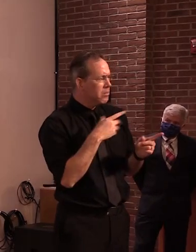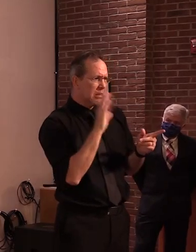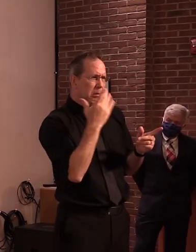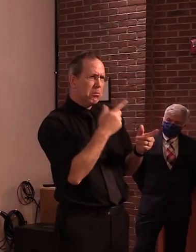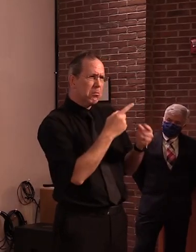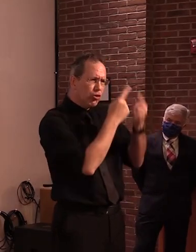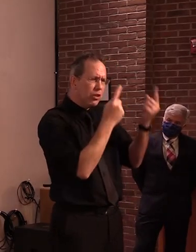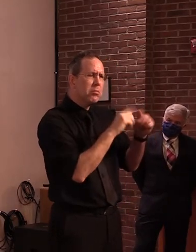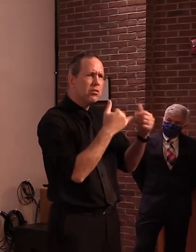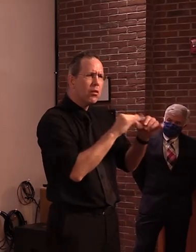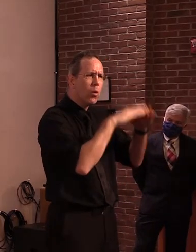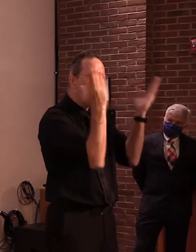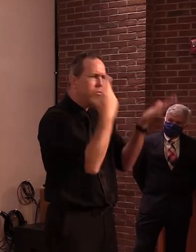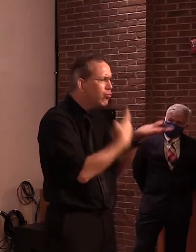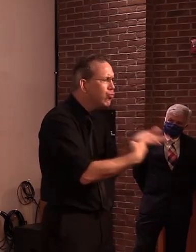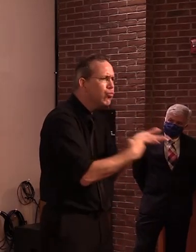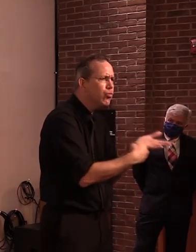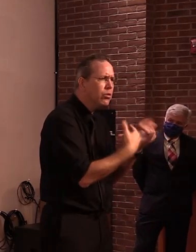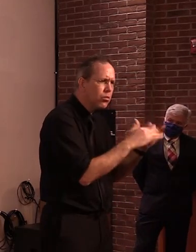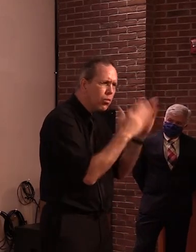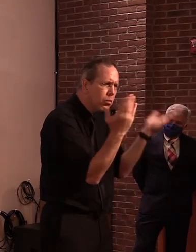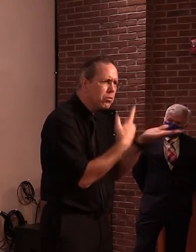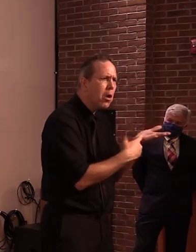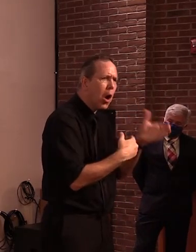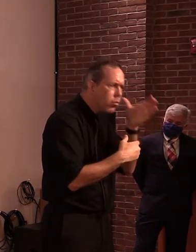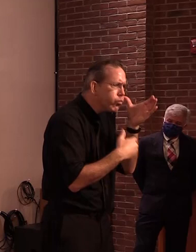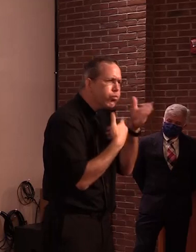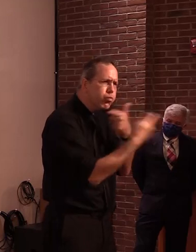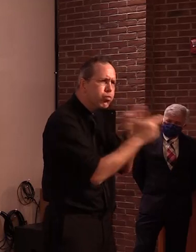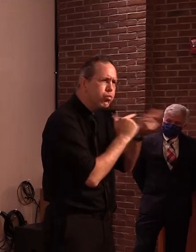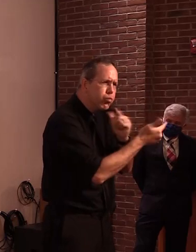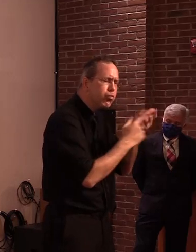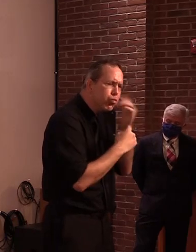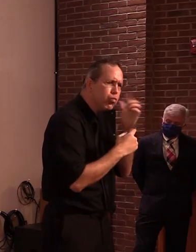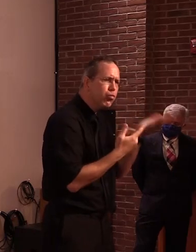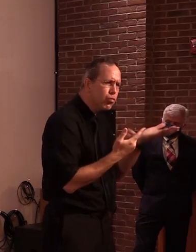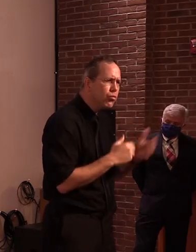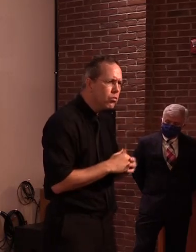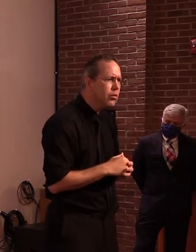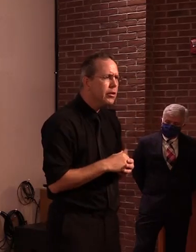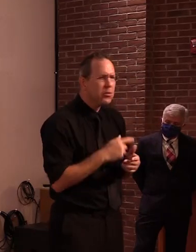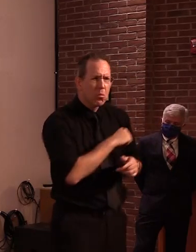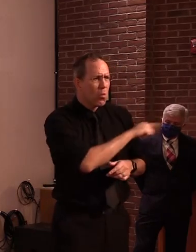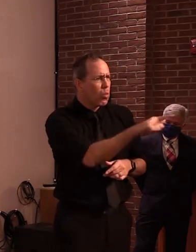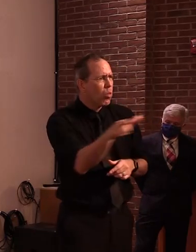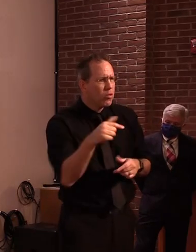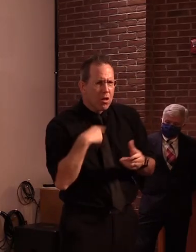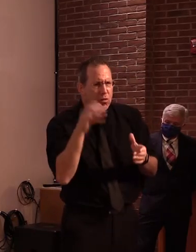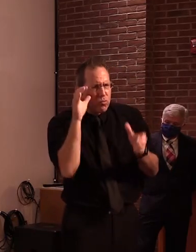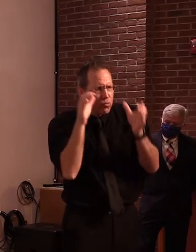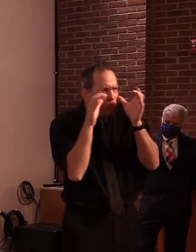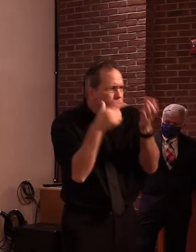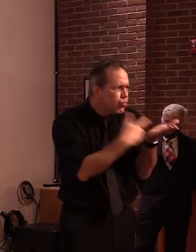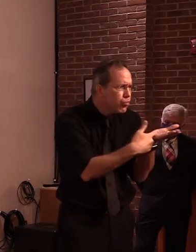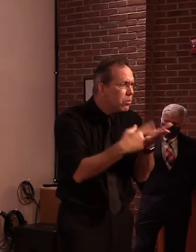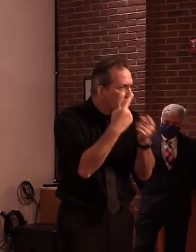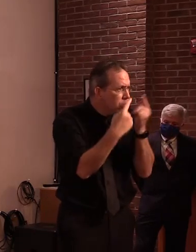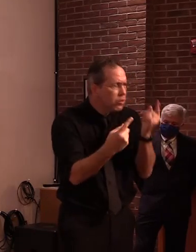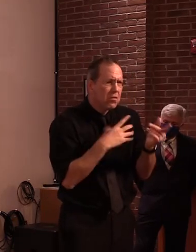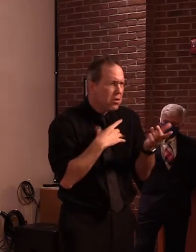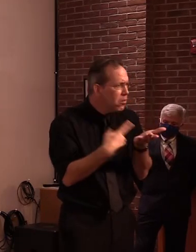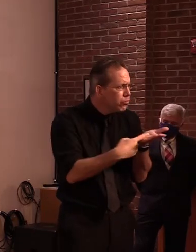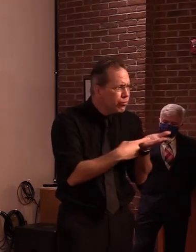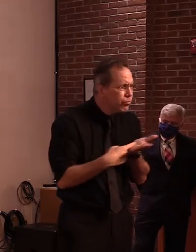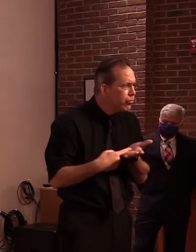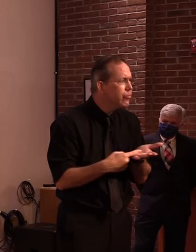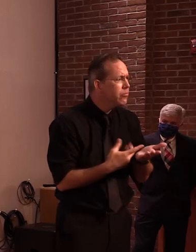deliberations. And in the end, I try and do what I think, again, is right and something that I can live with and something I can